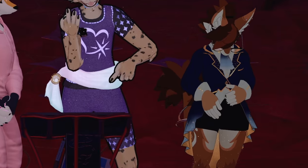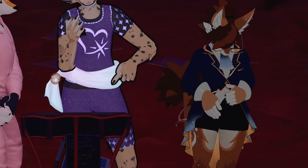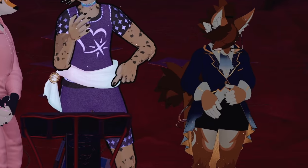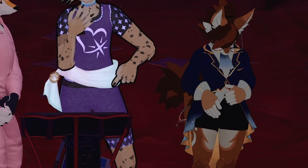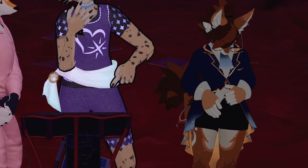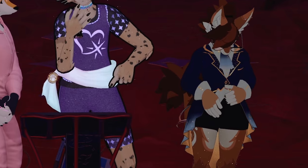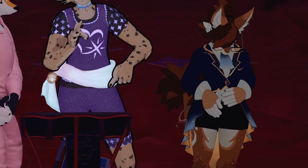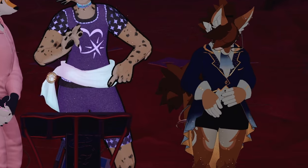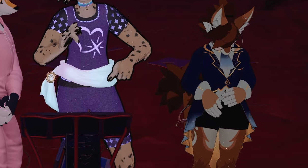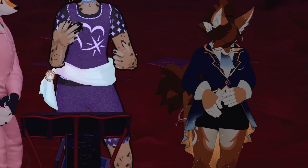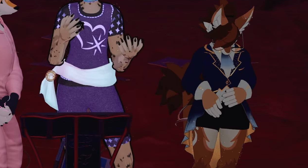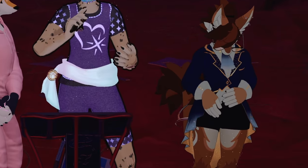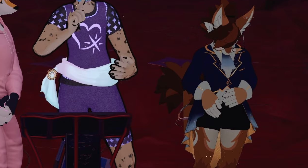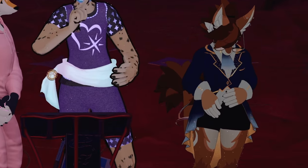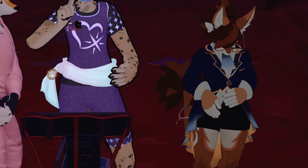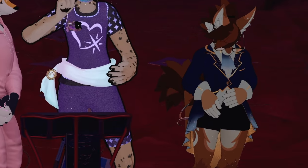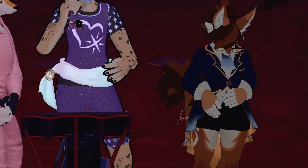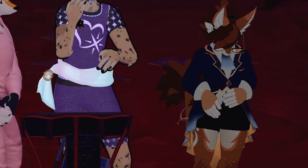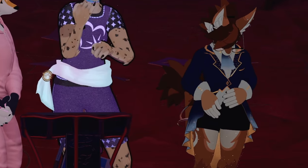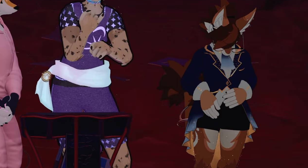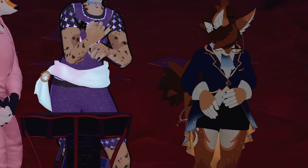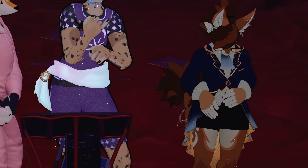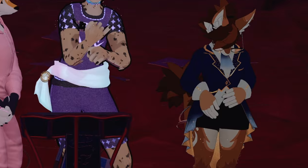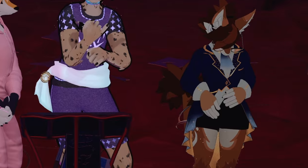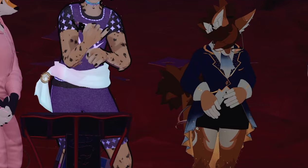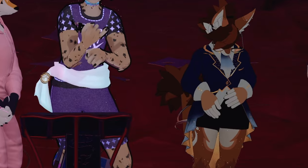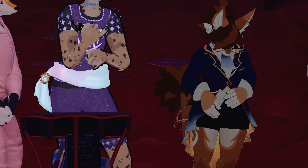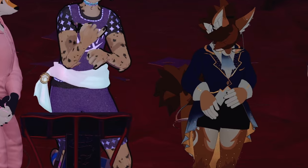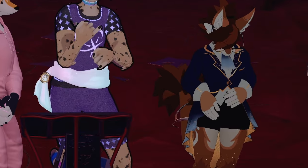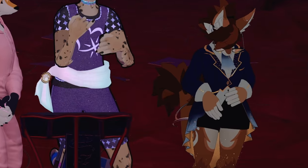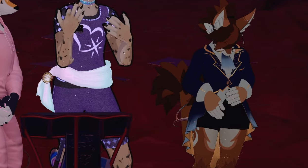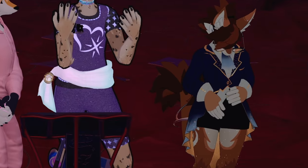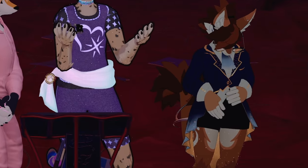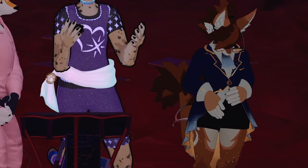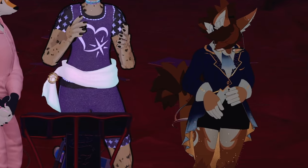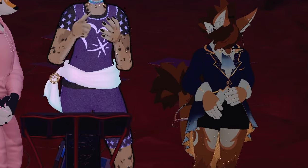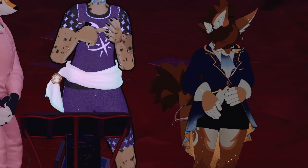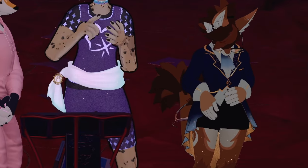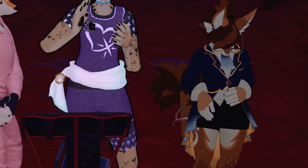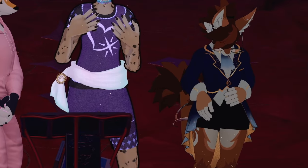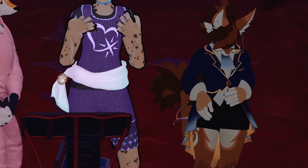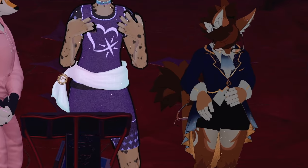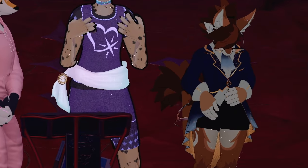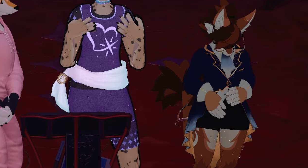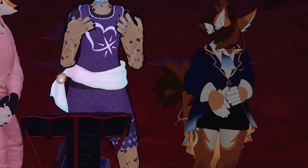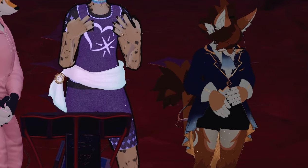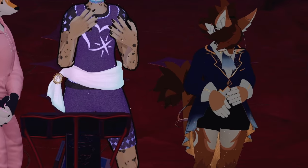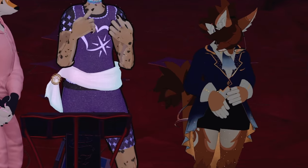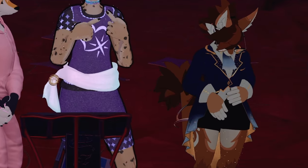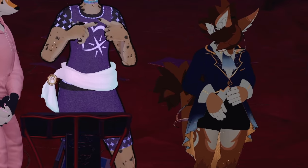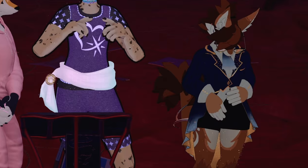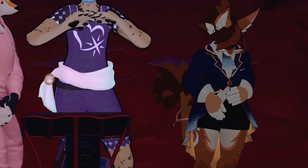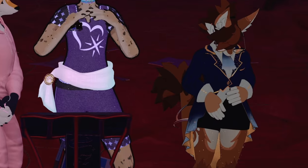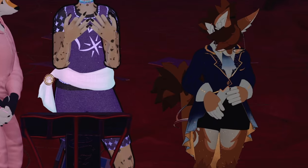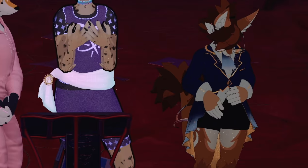See if there's any college classes around. If you're lucky and live in a place that has a deaf residential school, there